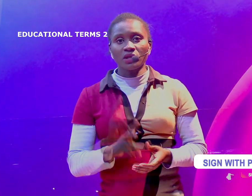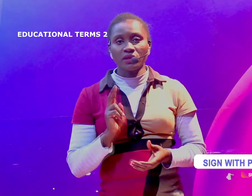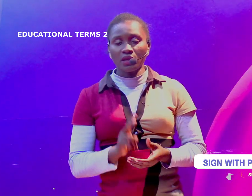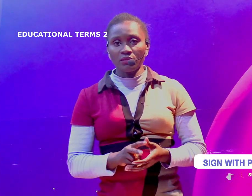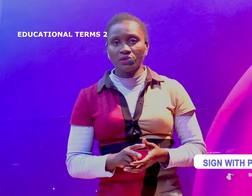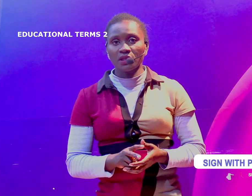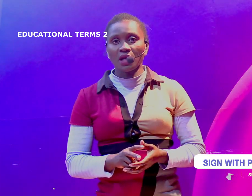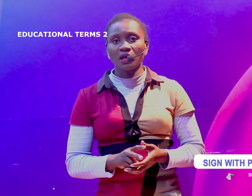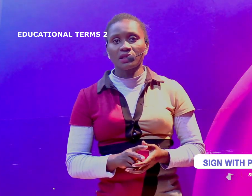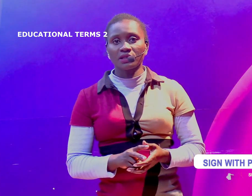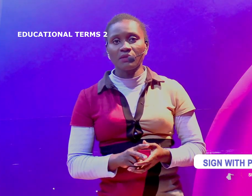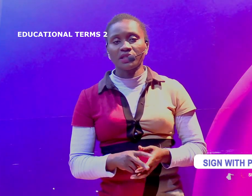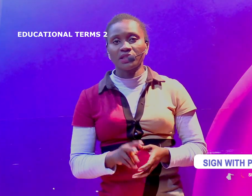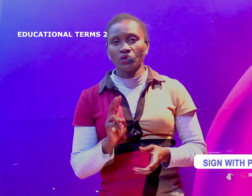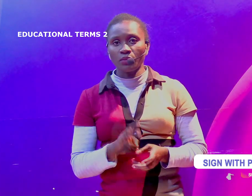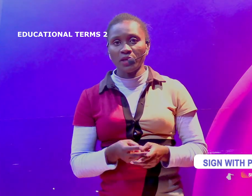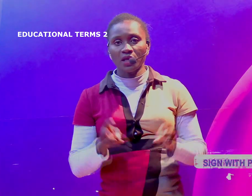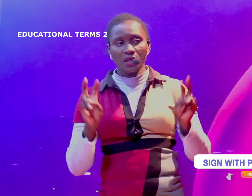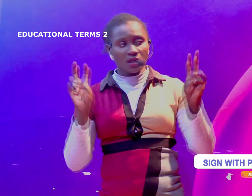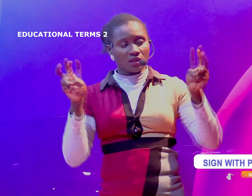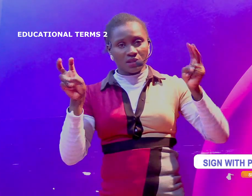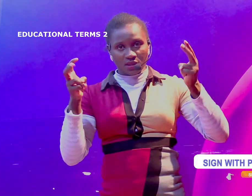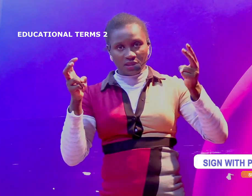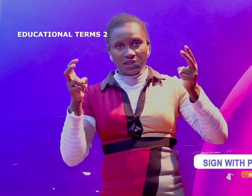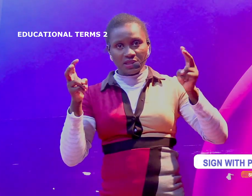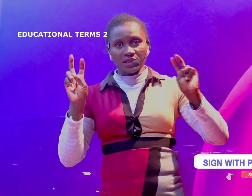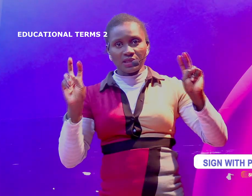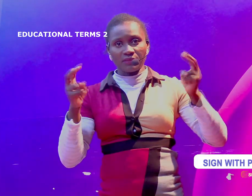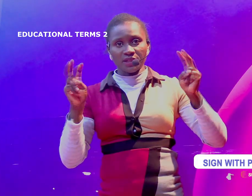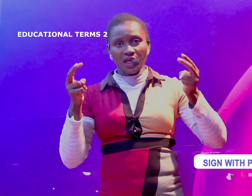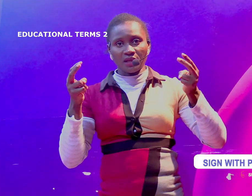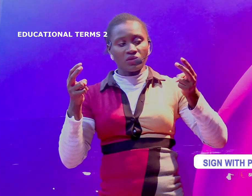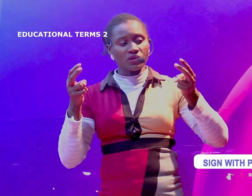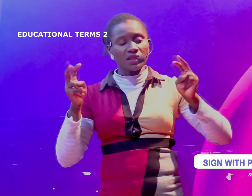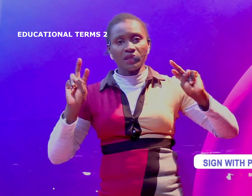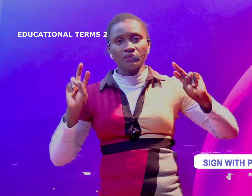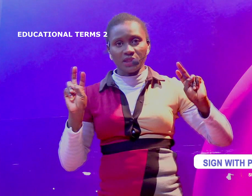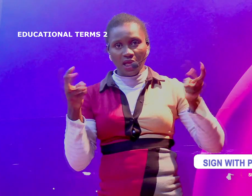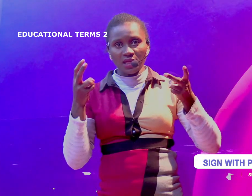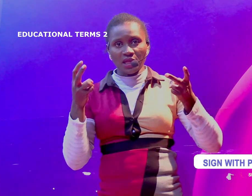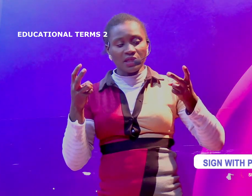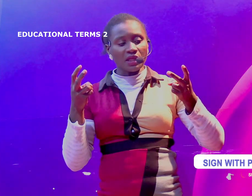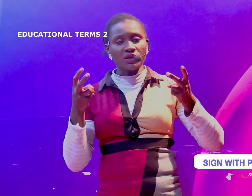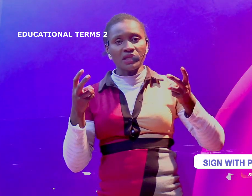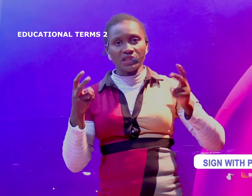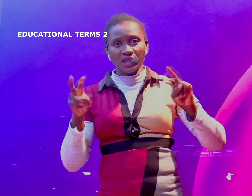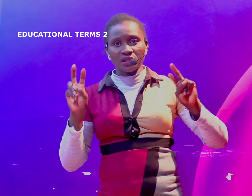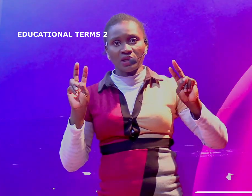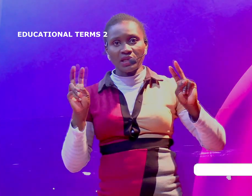theme, same as the topic, it is just the same sign. We use the same sign, then you just articulate at the